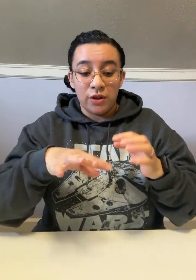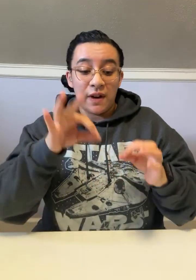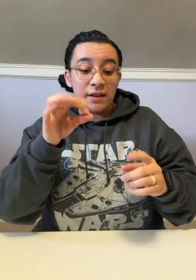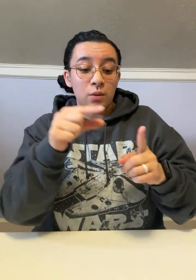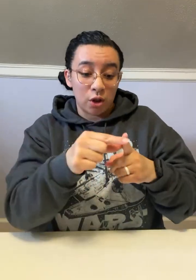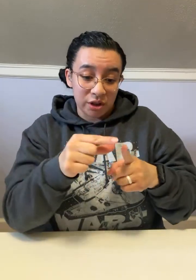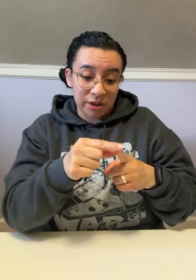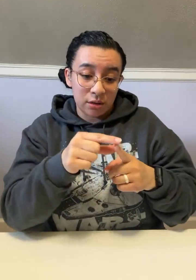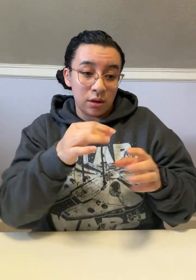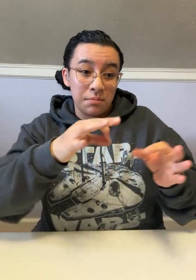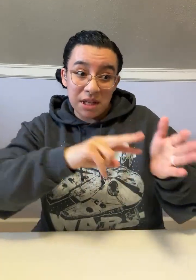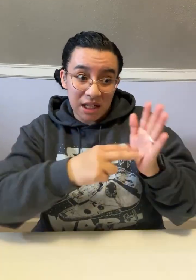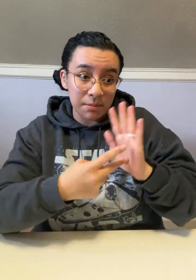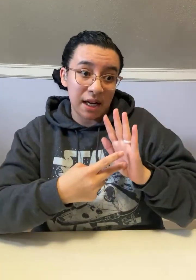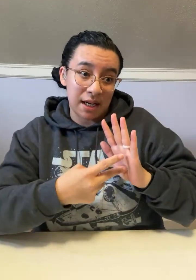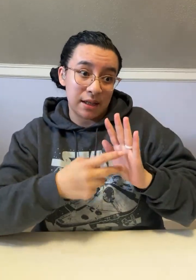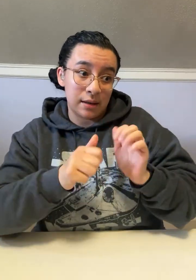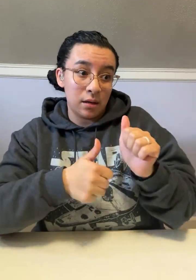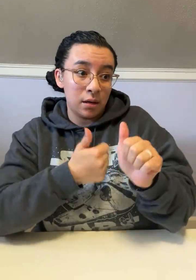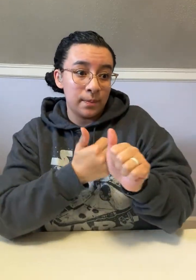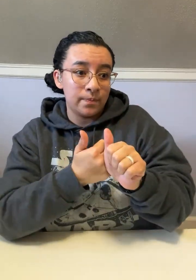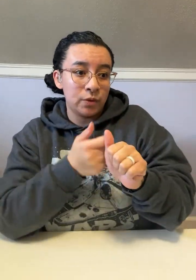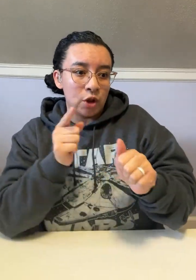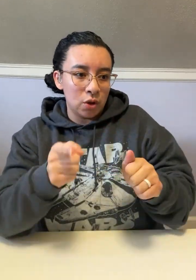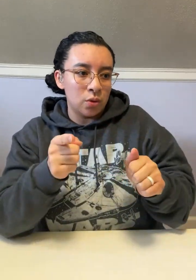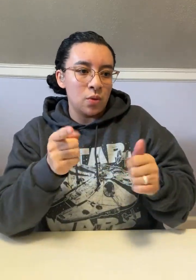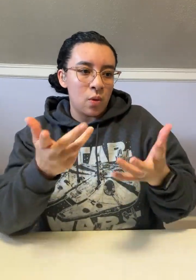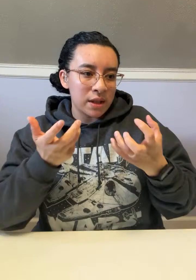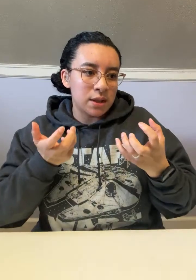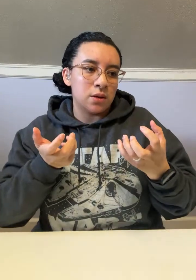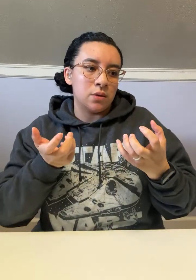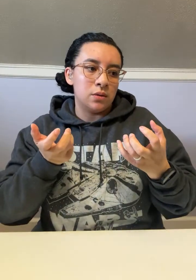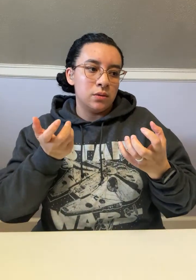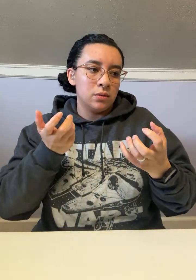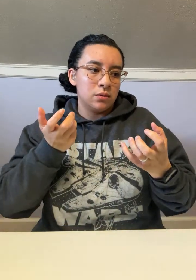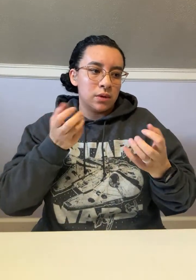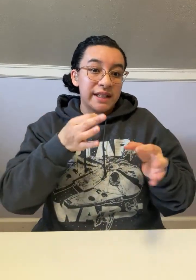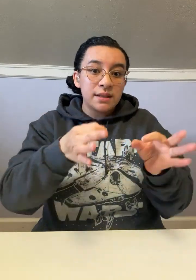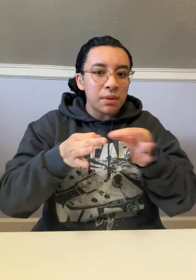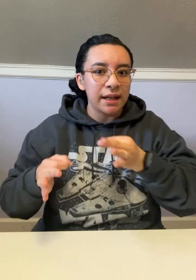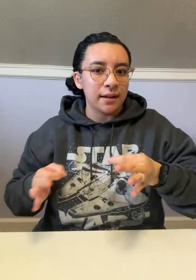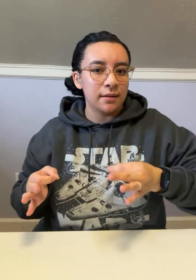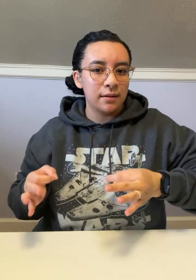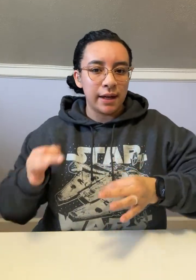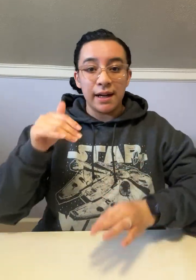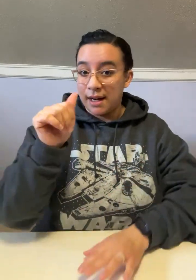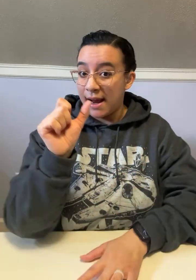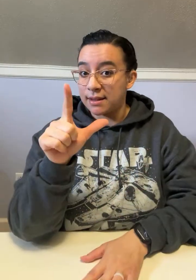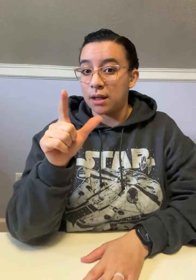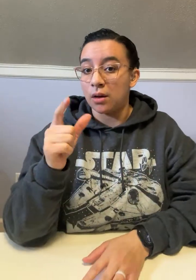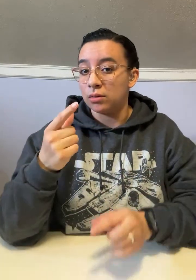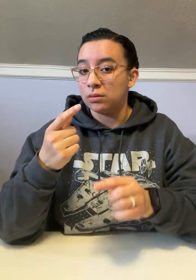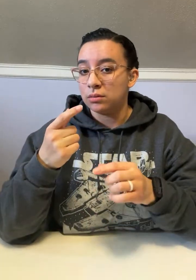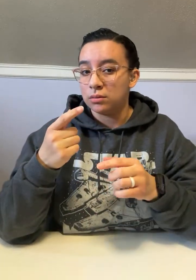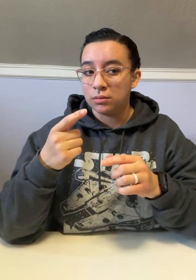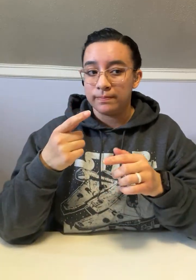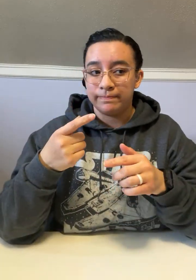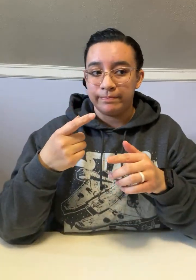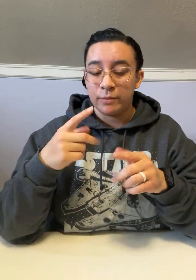find the words, the meaning behind it, you want to explain it in an ASL